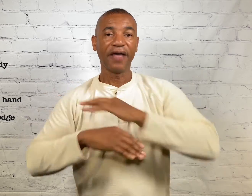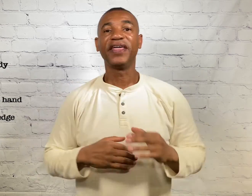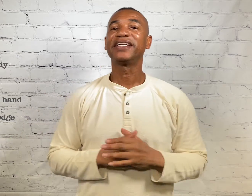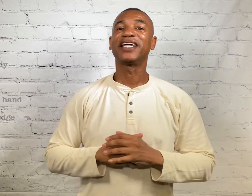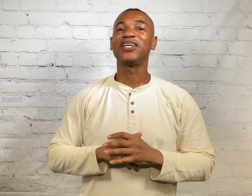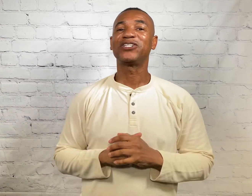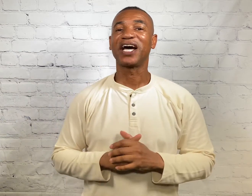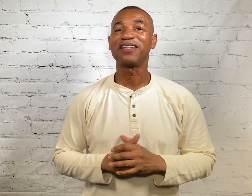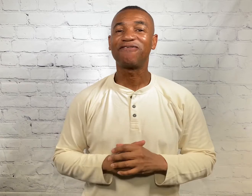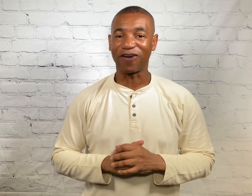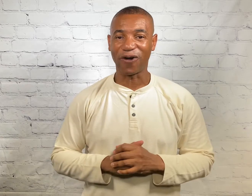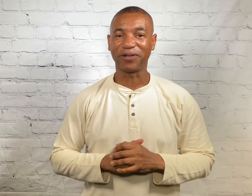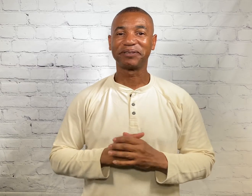That is how you sign fall.